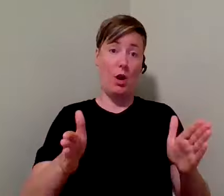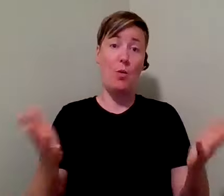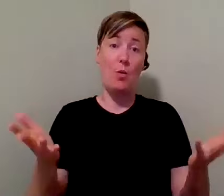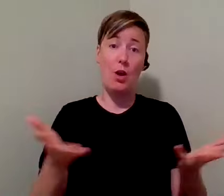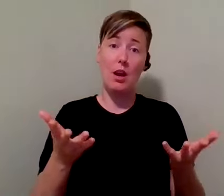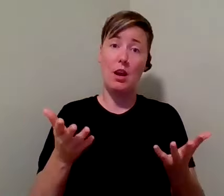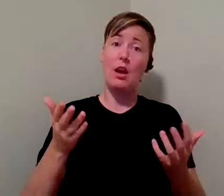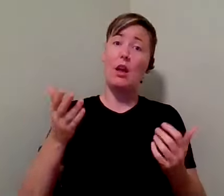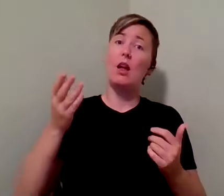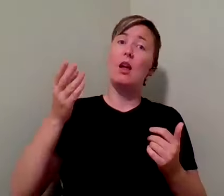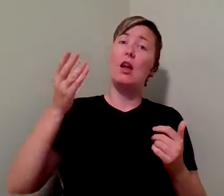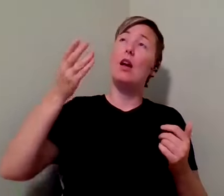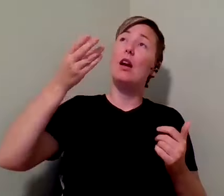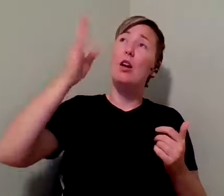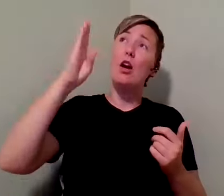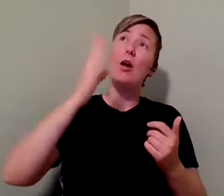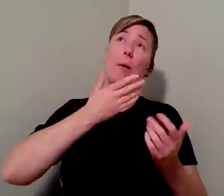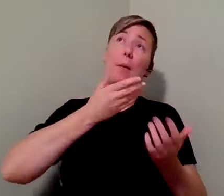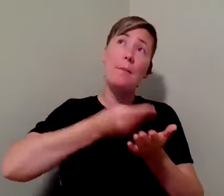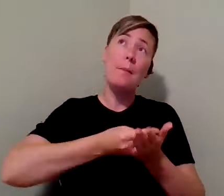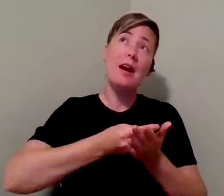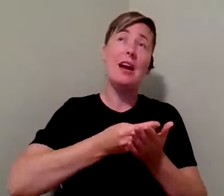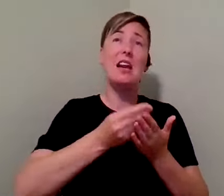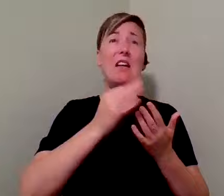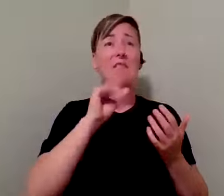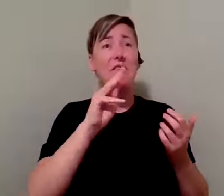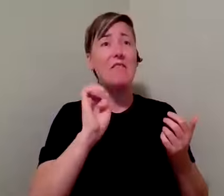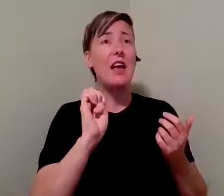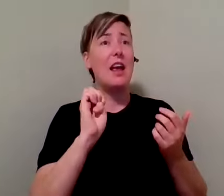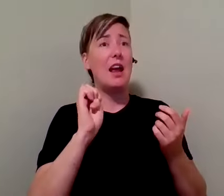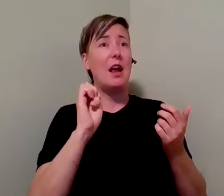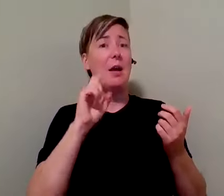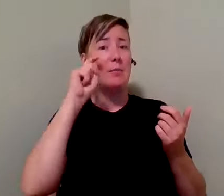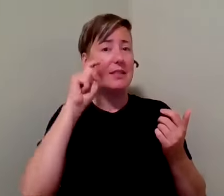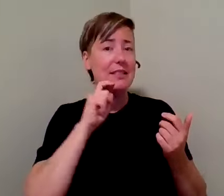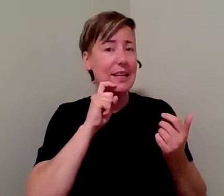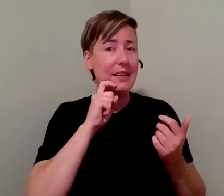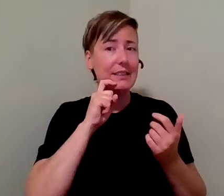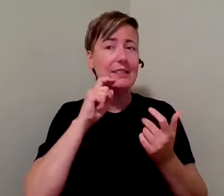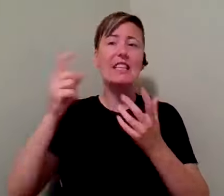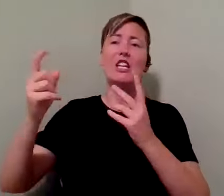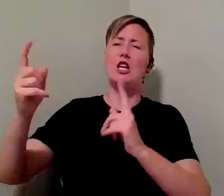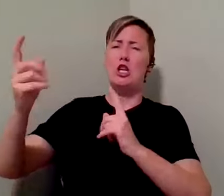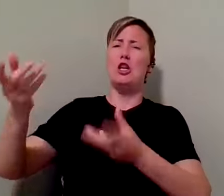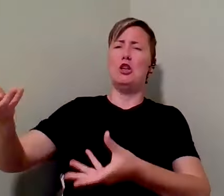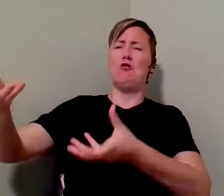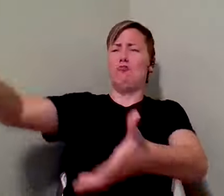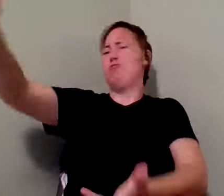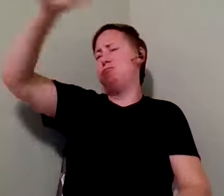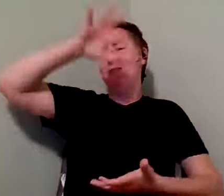fame, and sex, my instincts, please take them and give them to me in the quantities I need, and